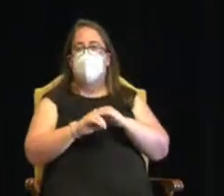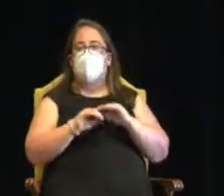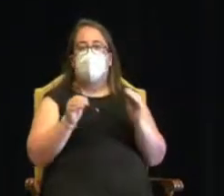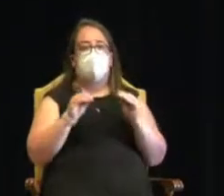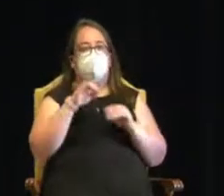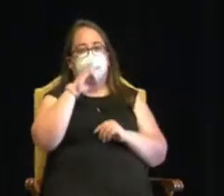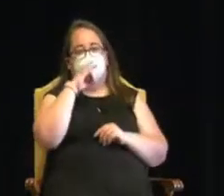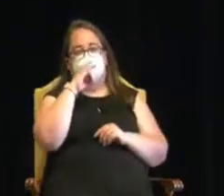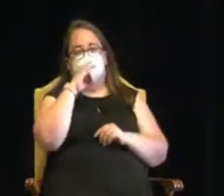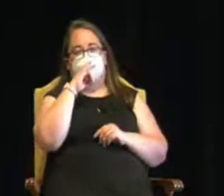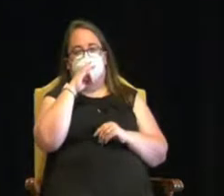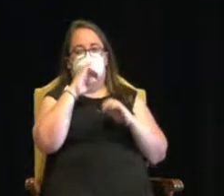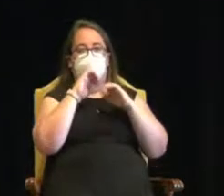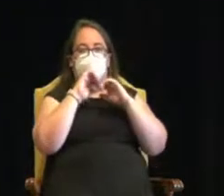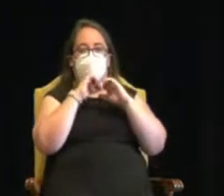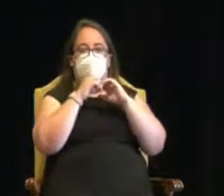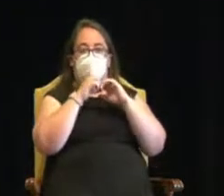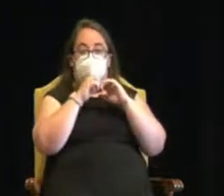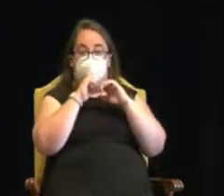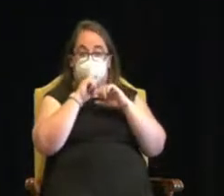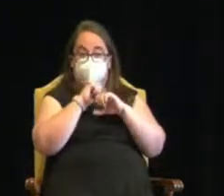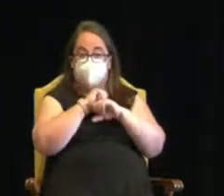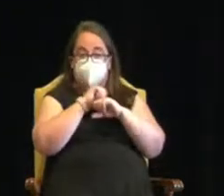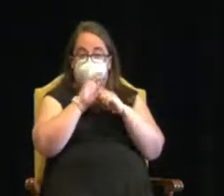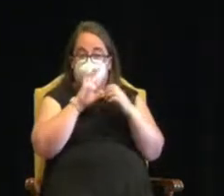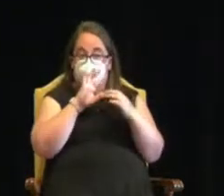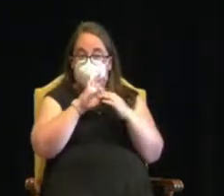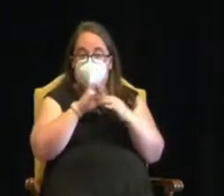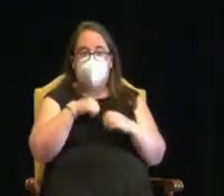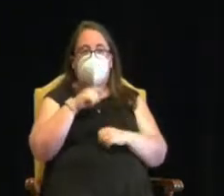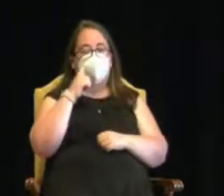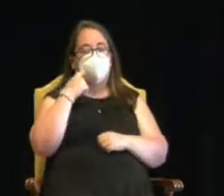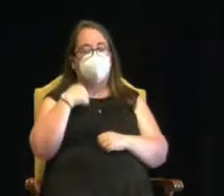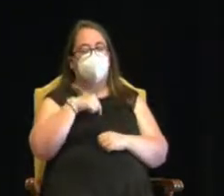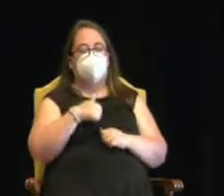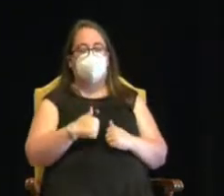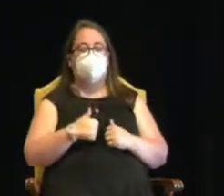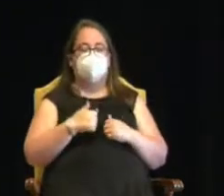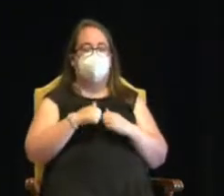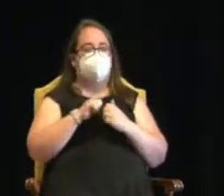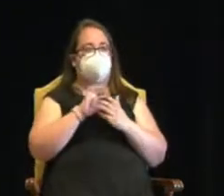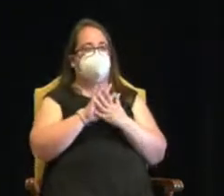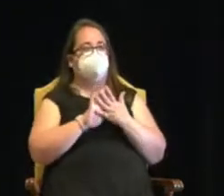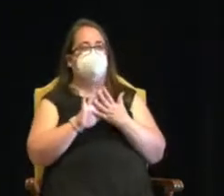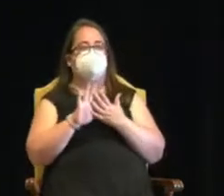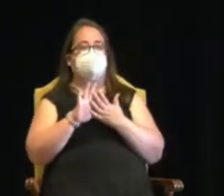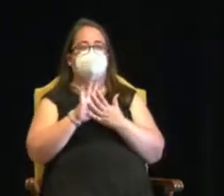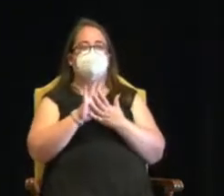Like, how connected are we really? I think we live in this,